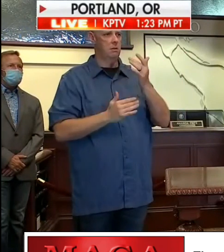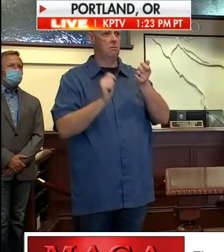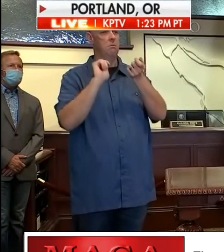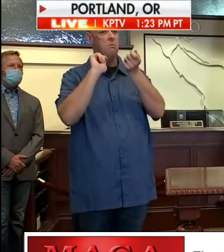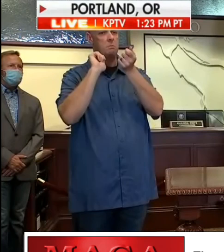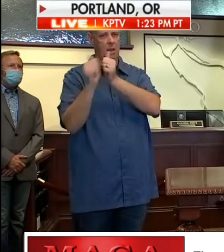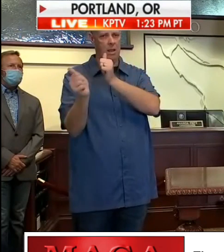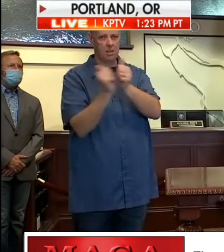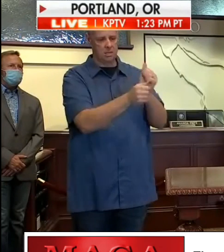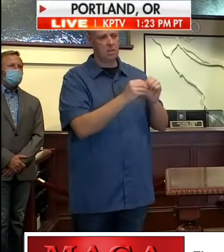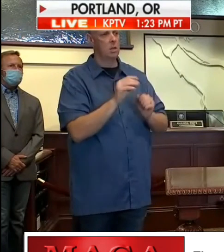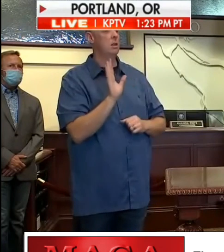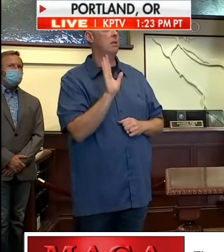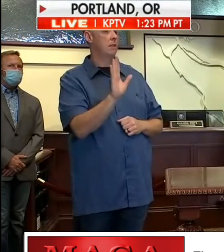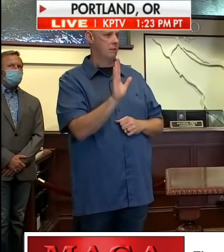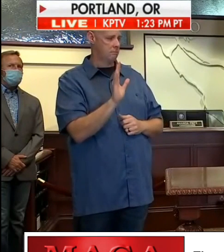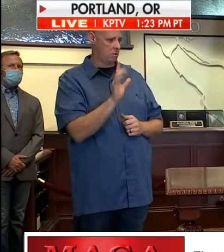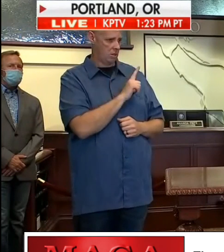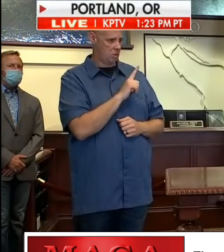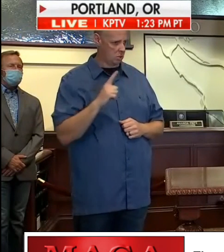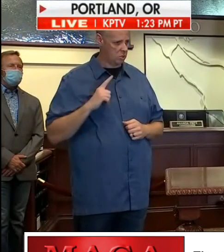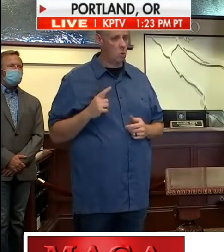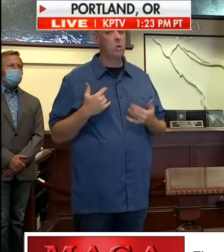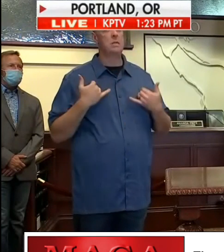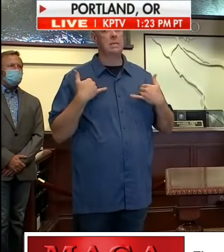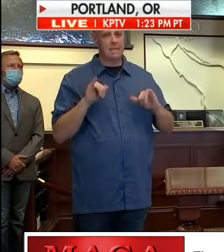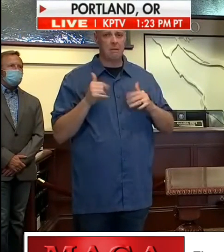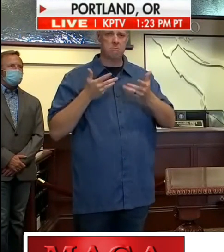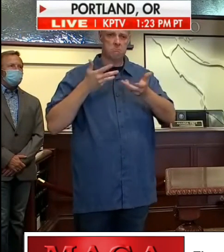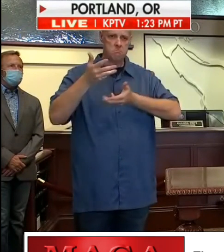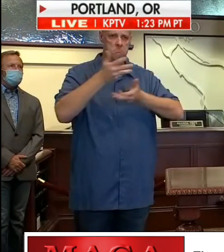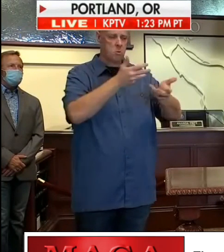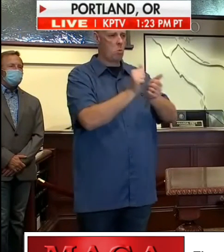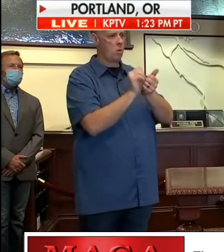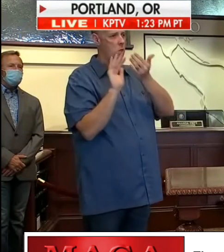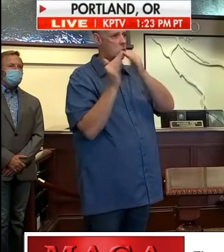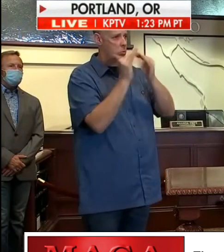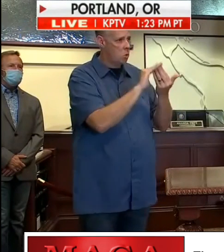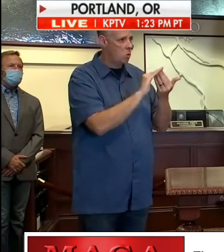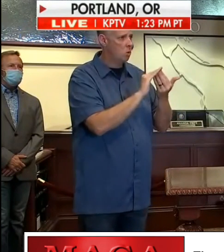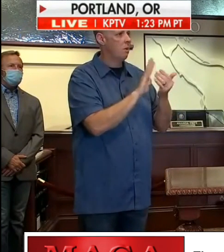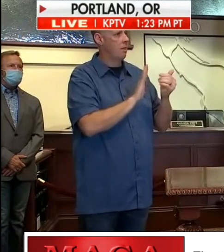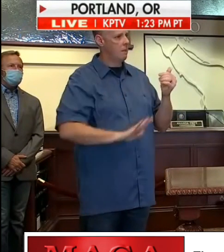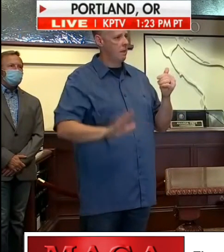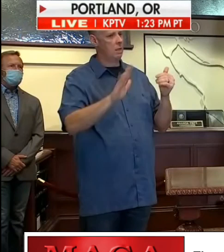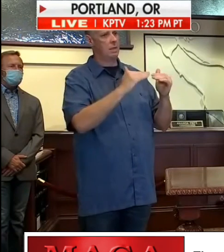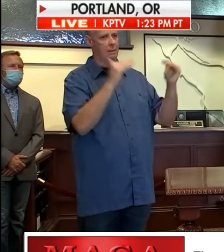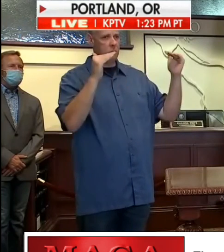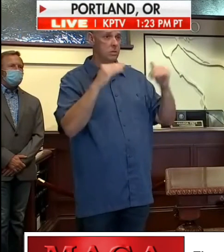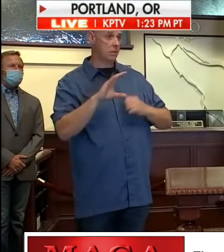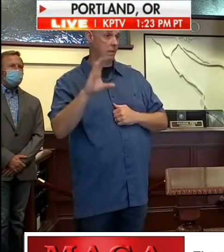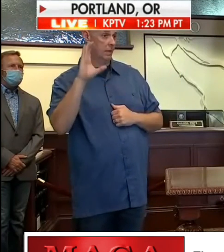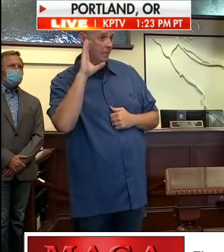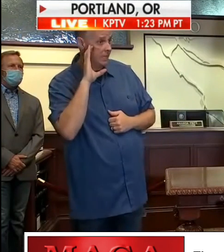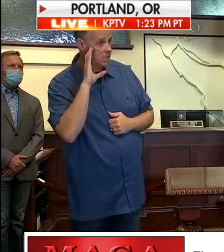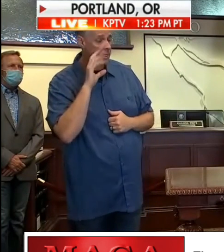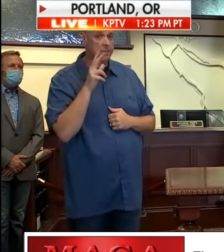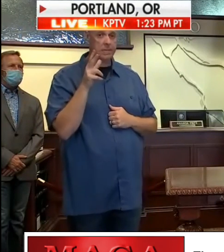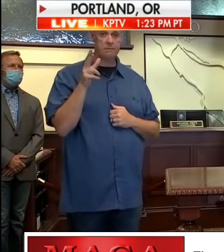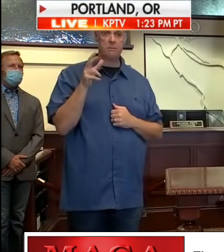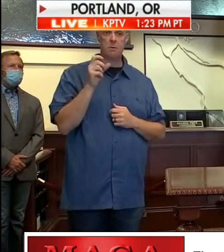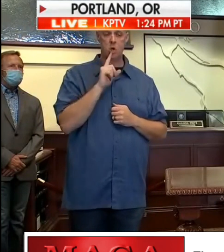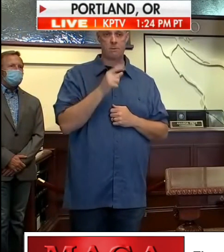session. We've agreed to continue to work with others in the community, at the community level, to listen, to hear, to